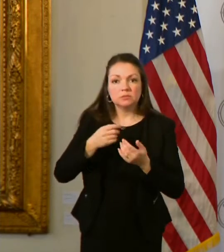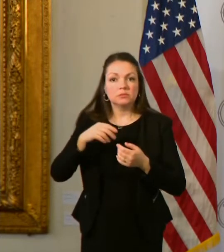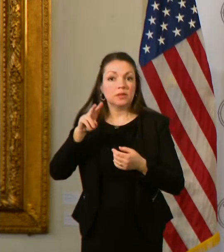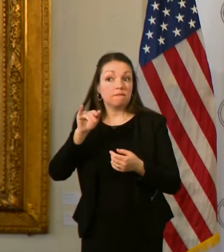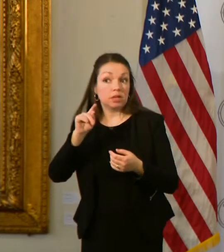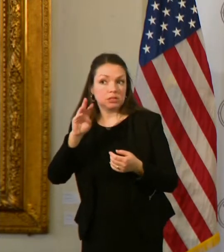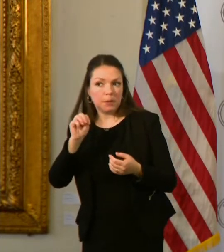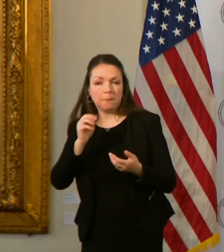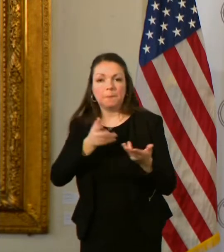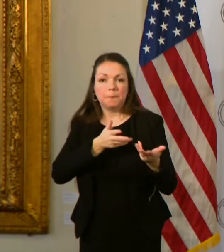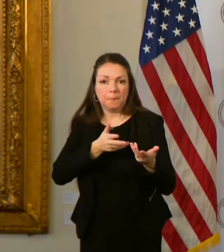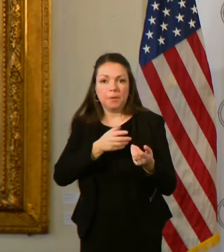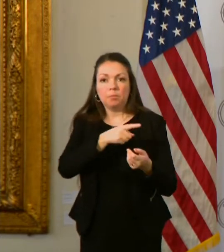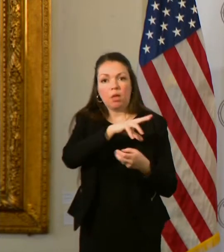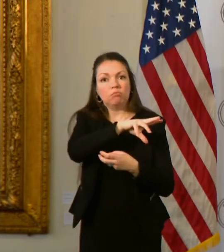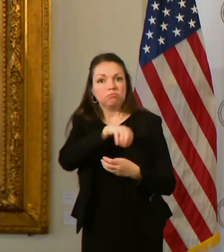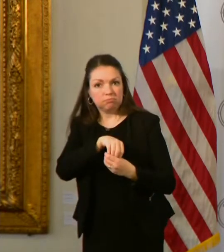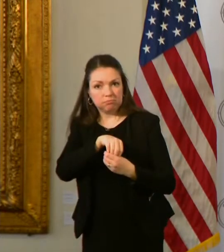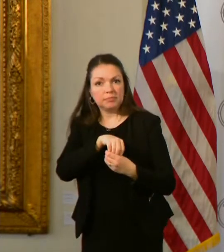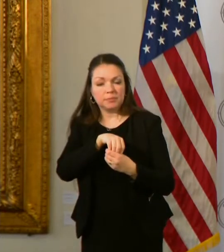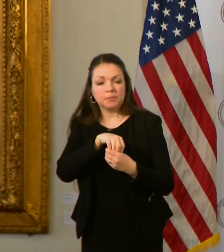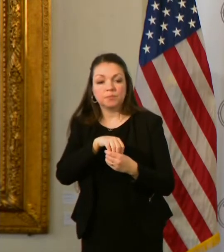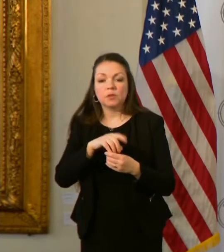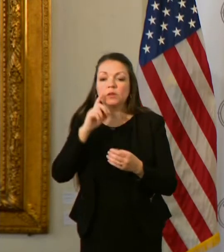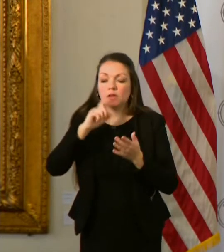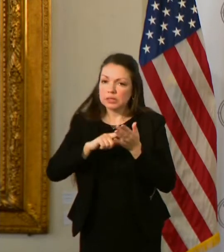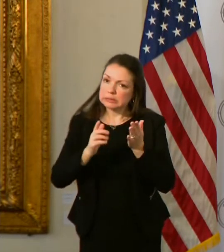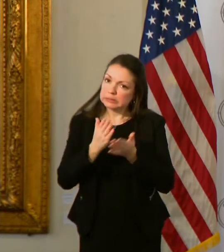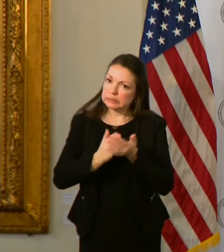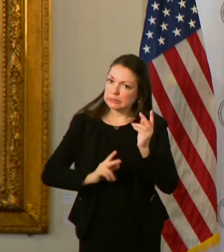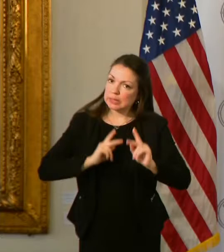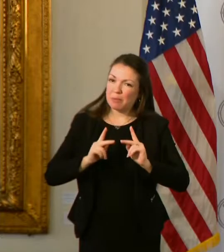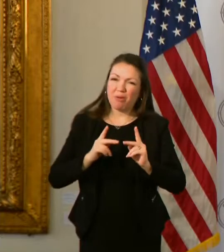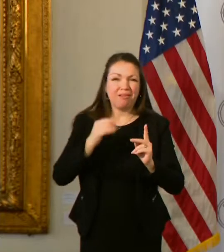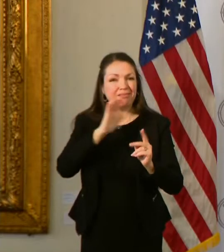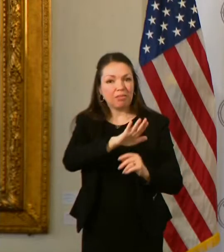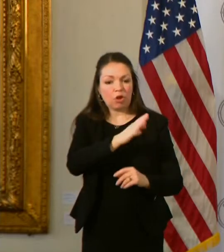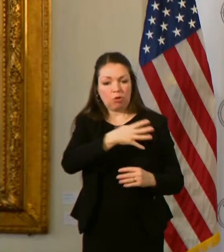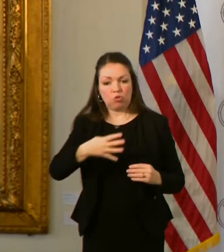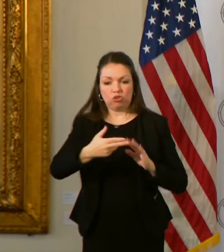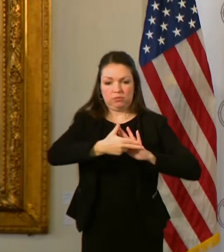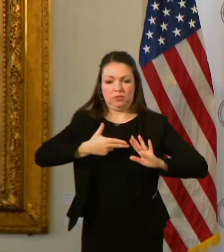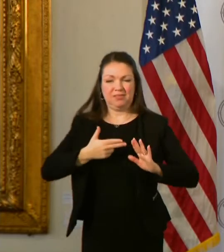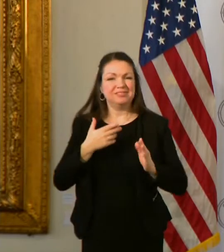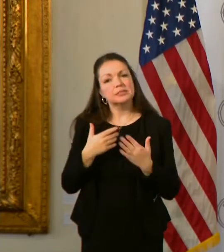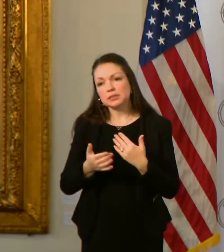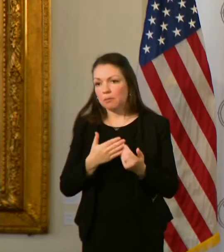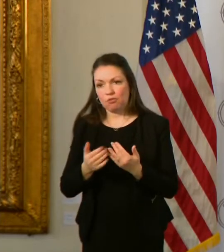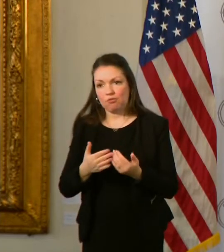recognize that for some, it doesn't matter of your immigration status. if you